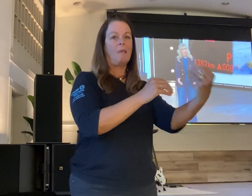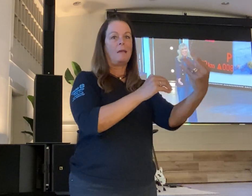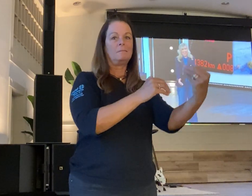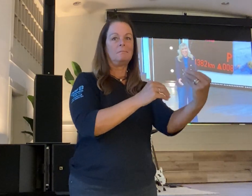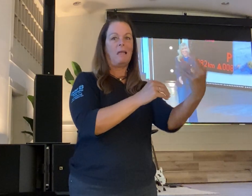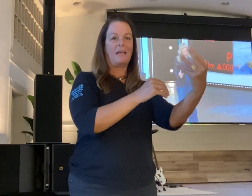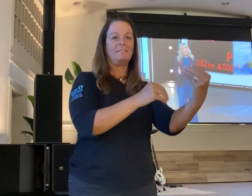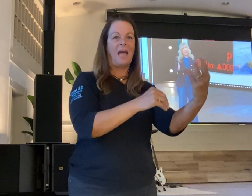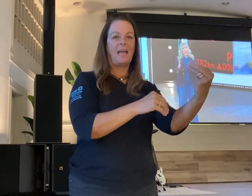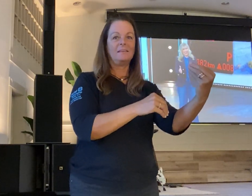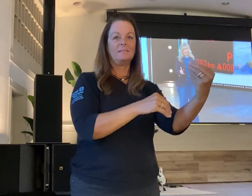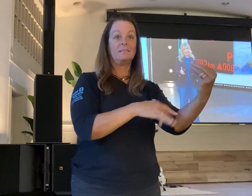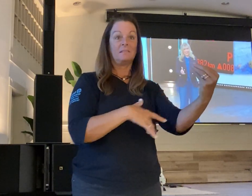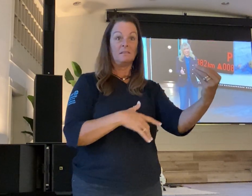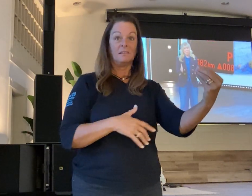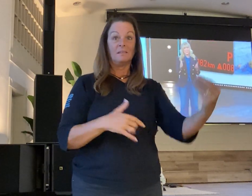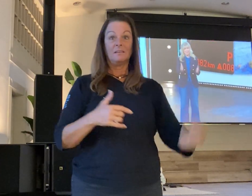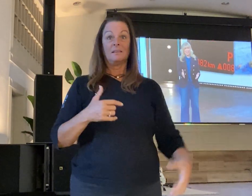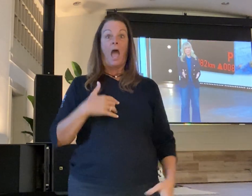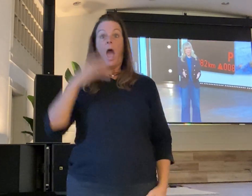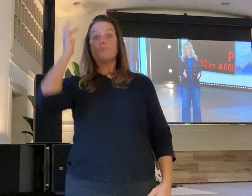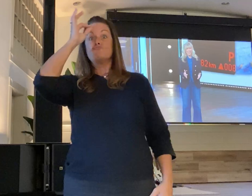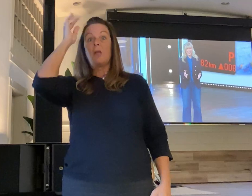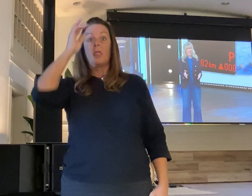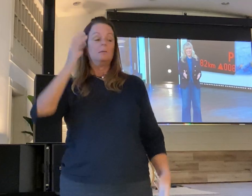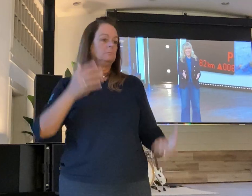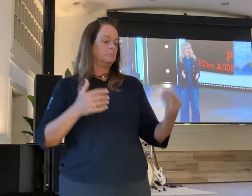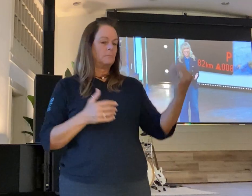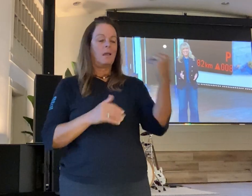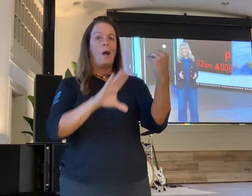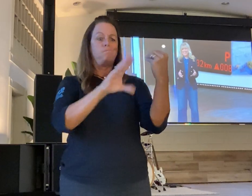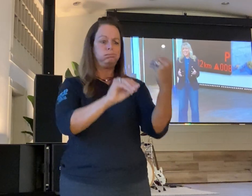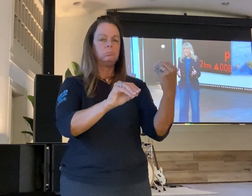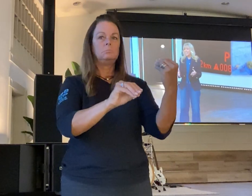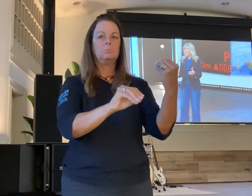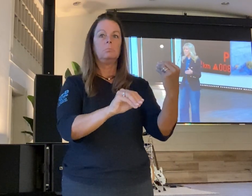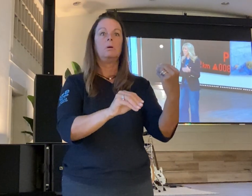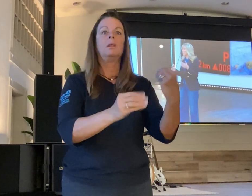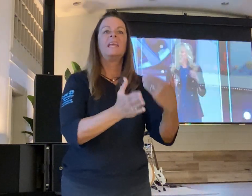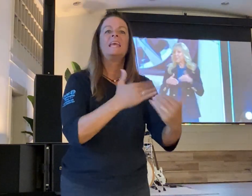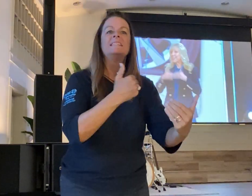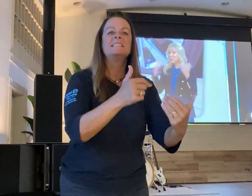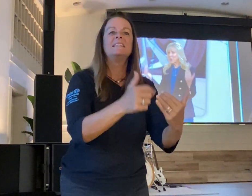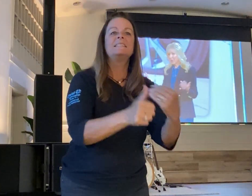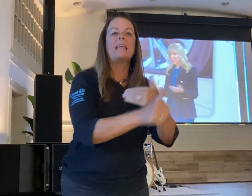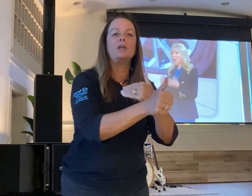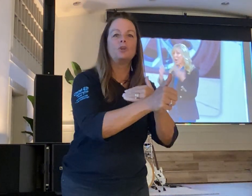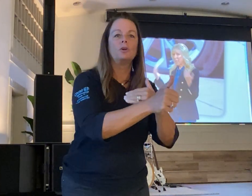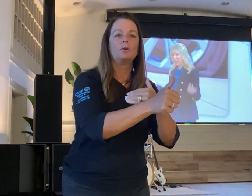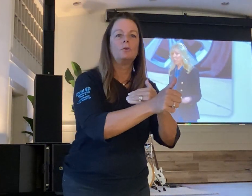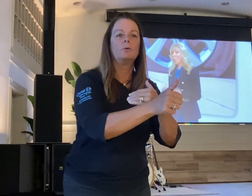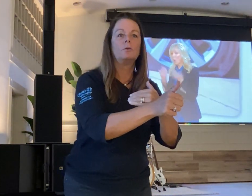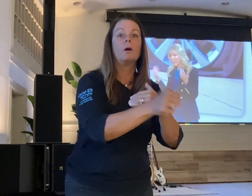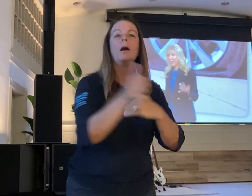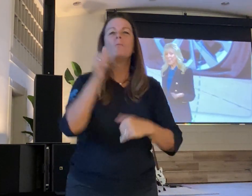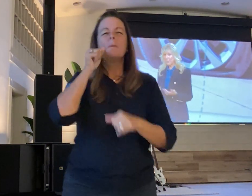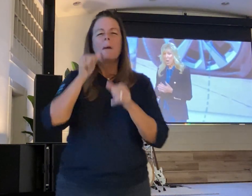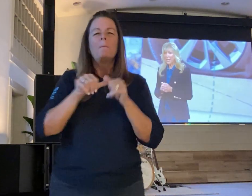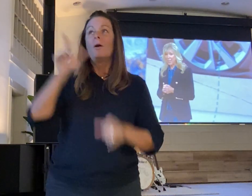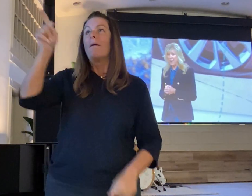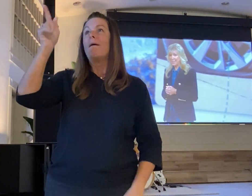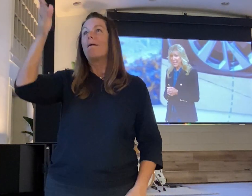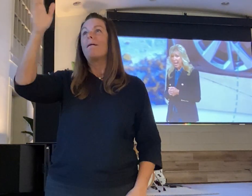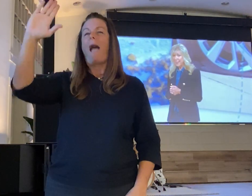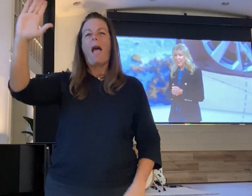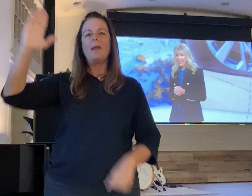on a flat tire and you are headed for some danger. See, the signal that I'm talking about, the warning